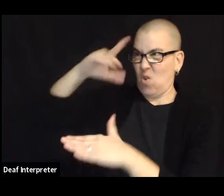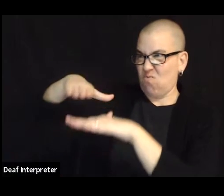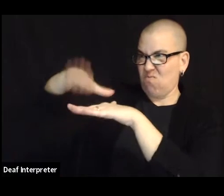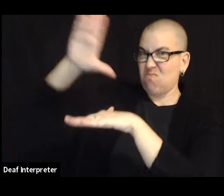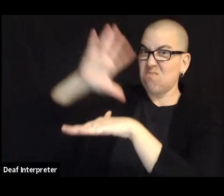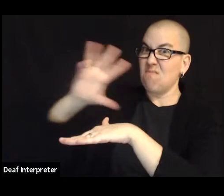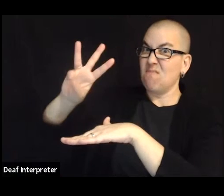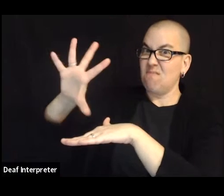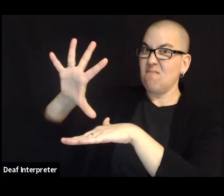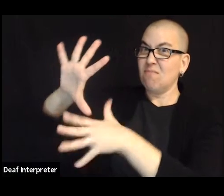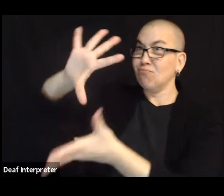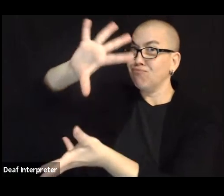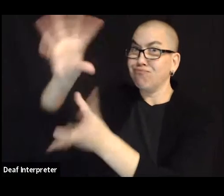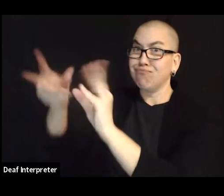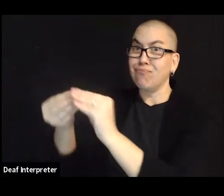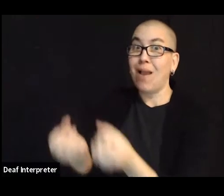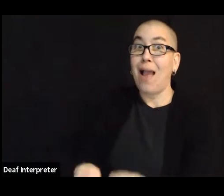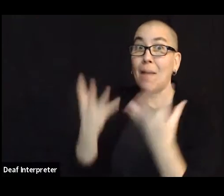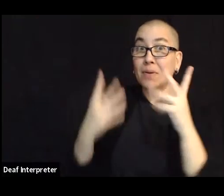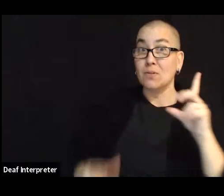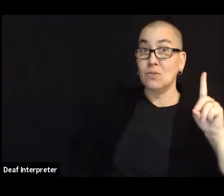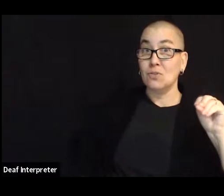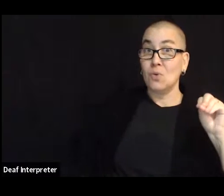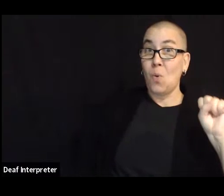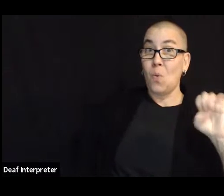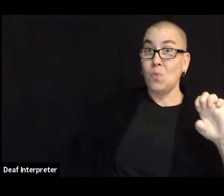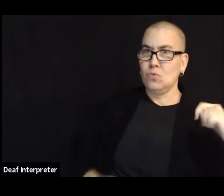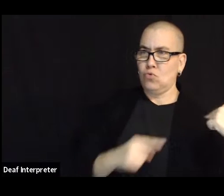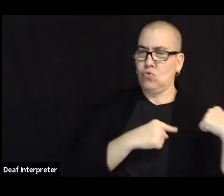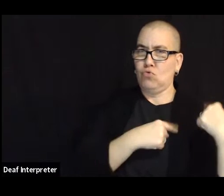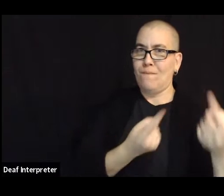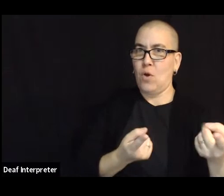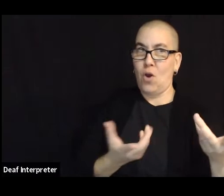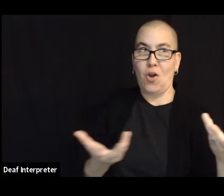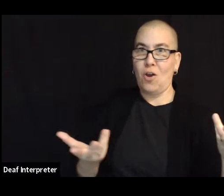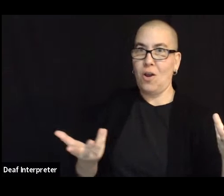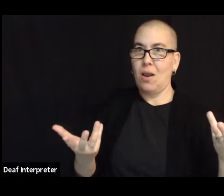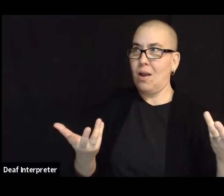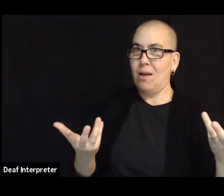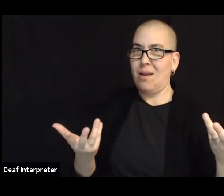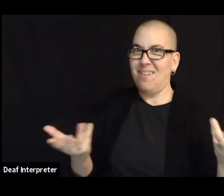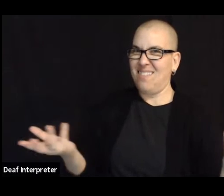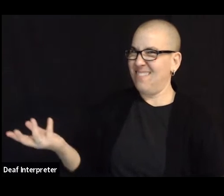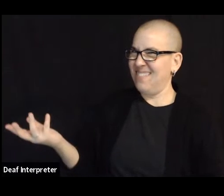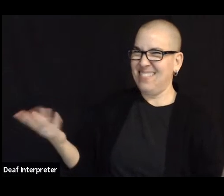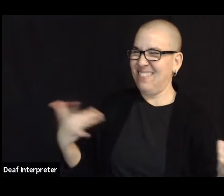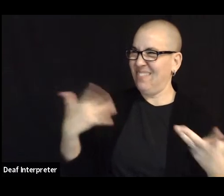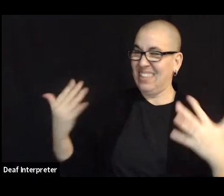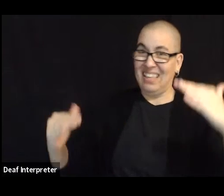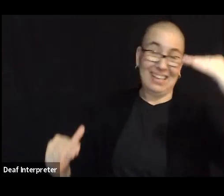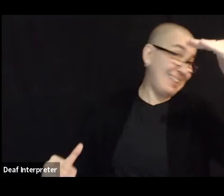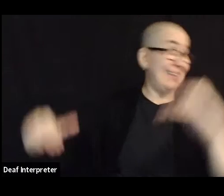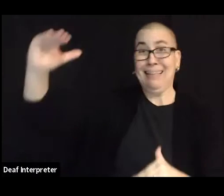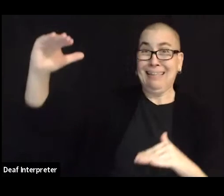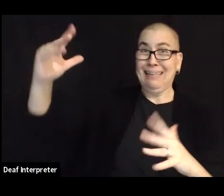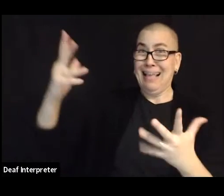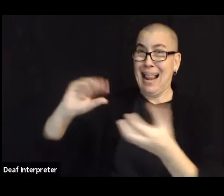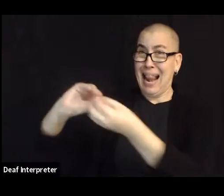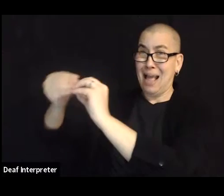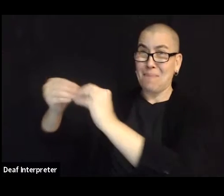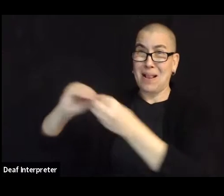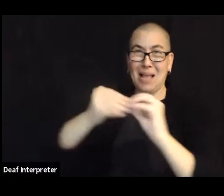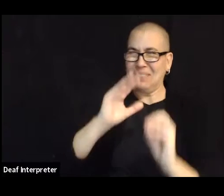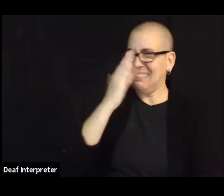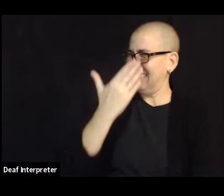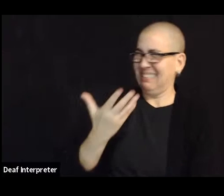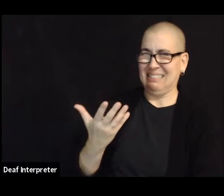been promised from the CDC at that point. So you just look at those numbers, and that almost seems untenable. Is the next time that you're going to get a snapshot